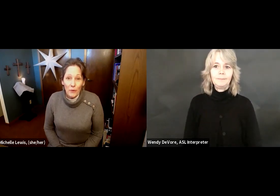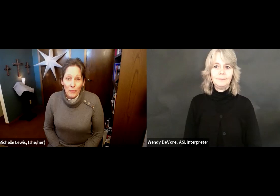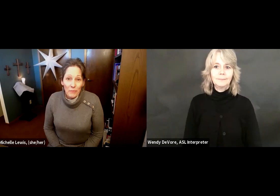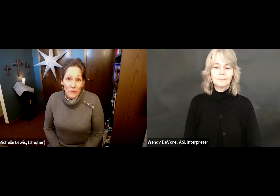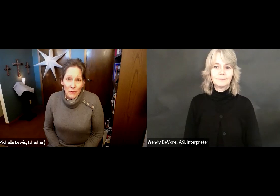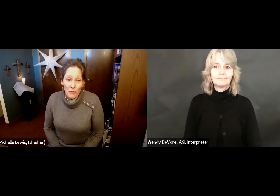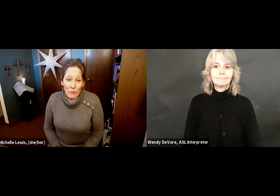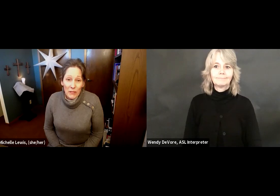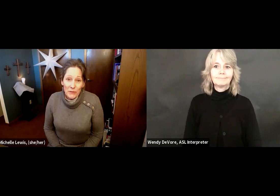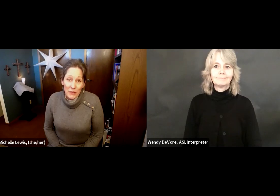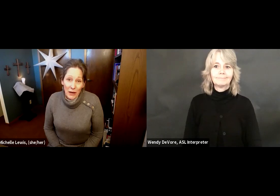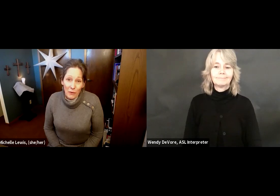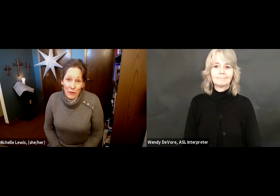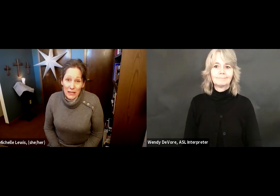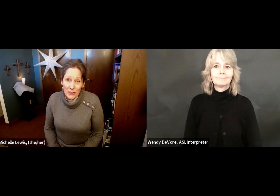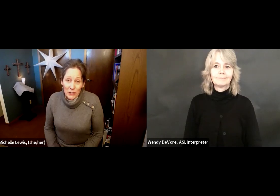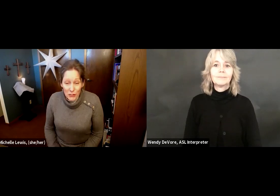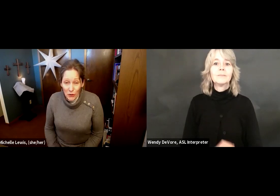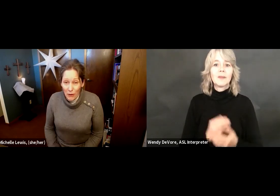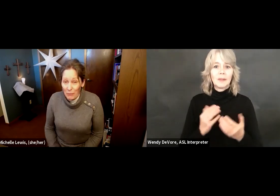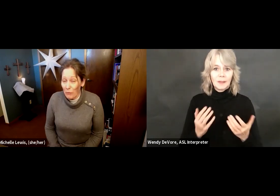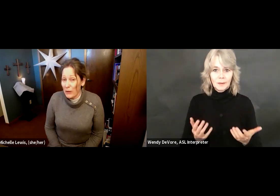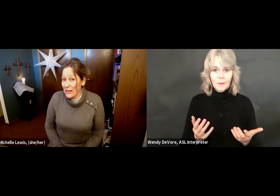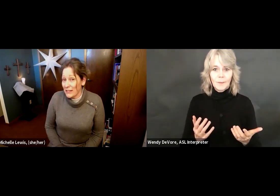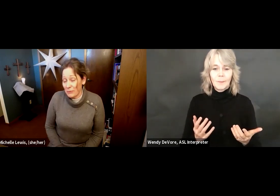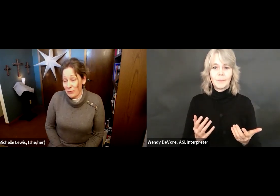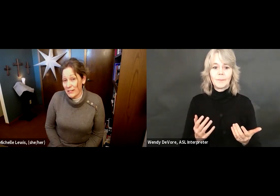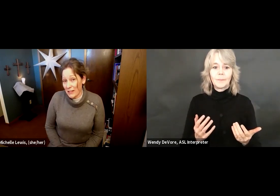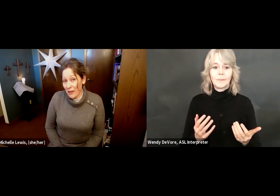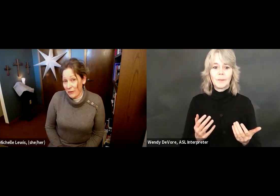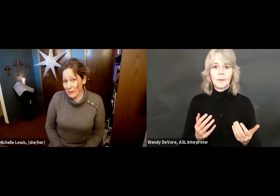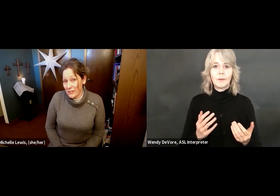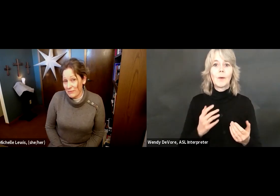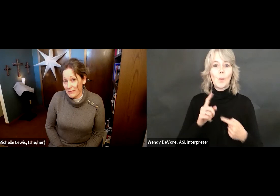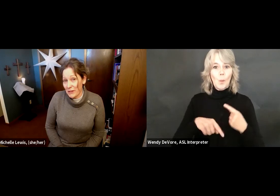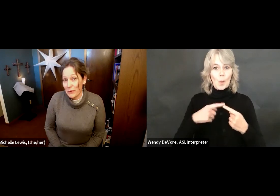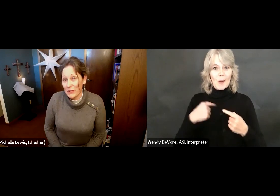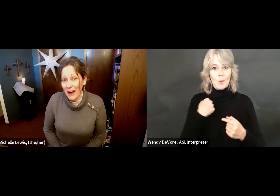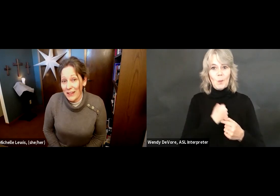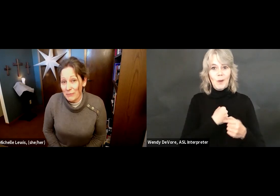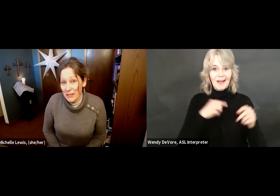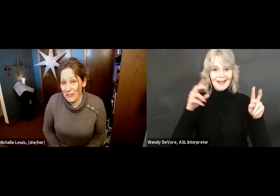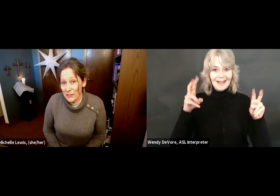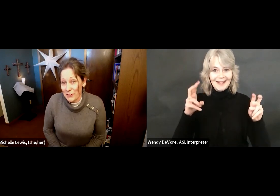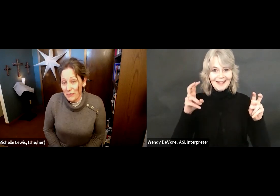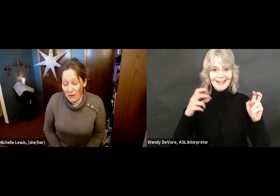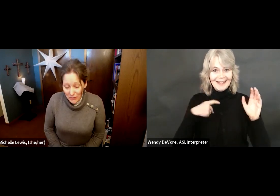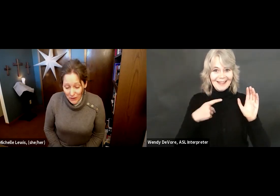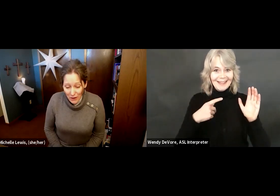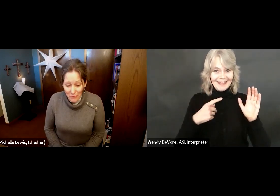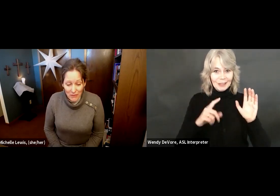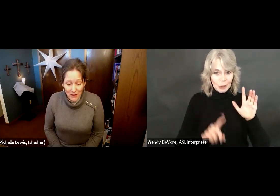So when we do that, we show up, we surprise others with God's message